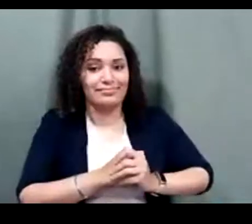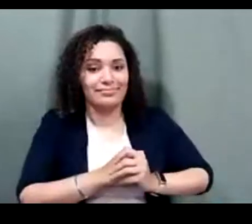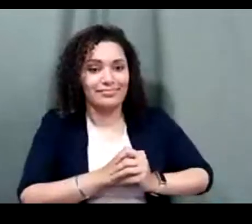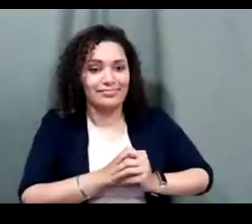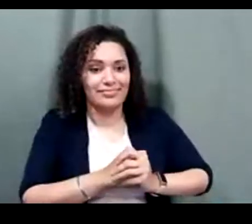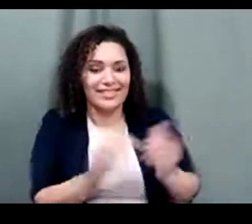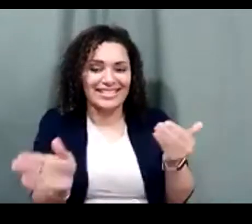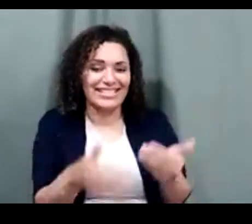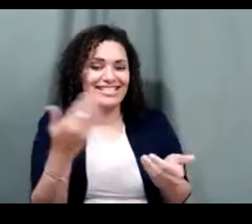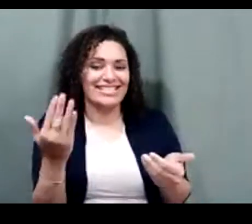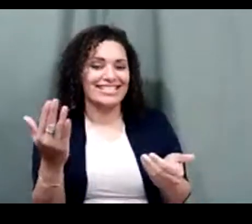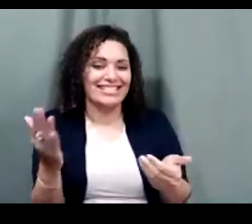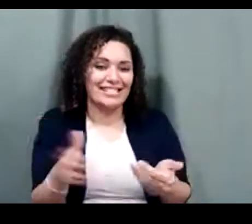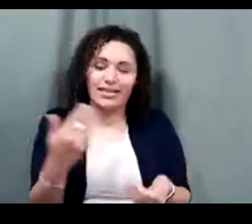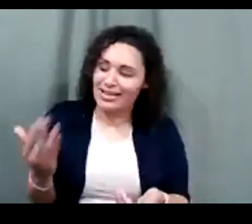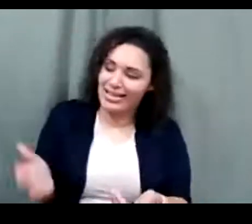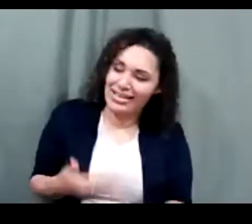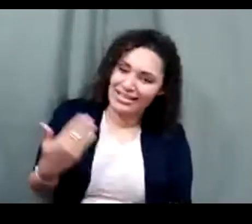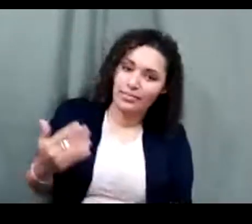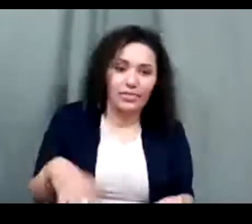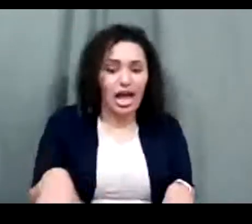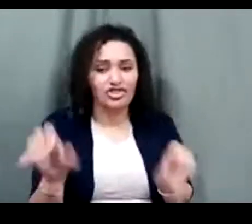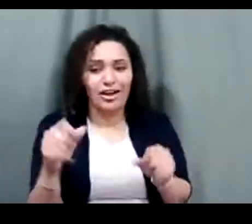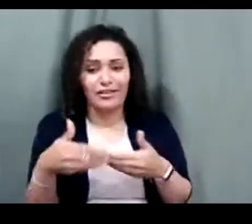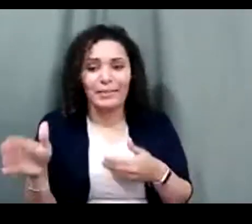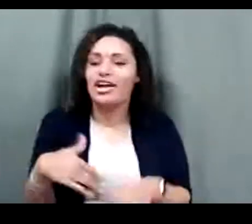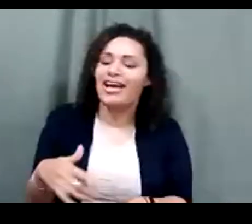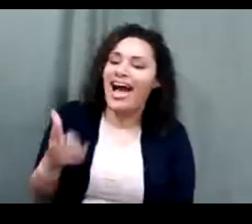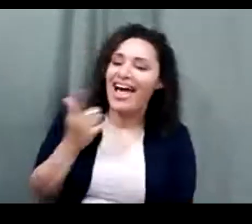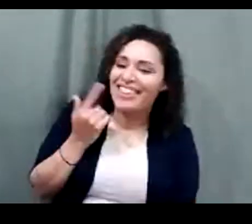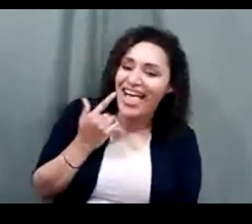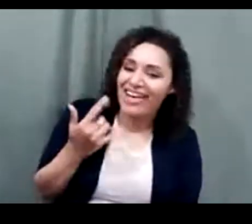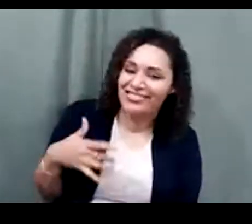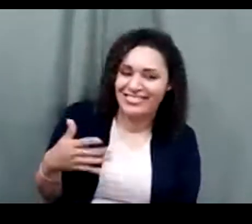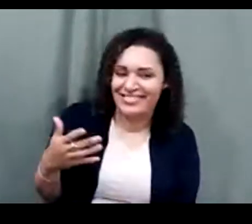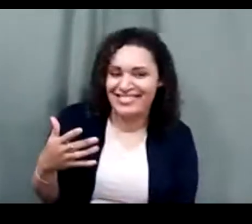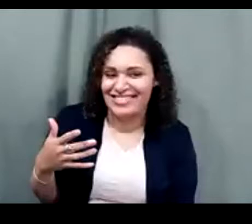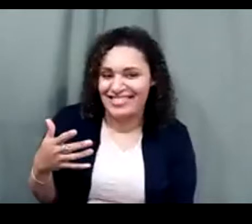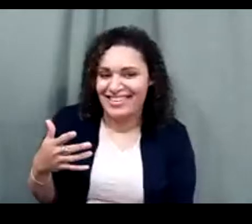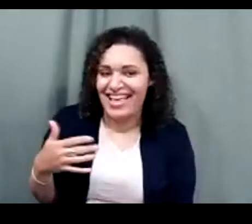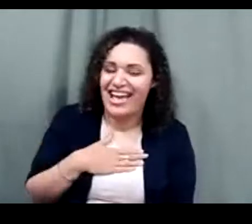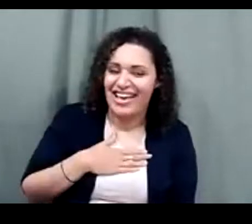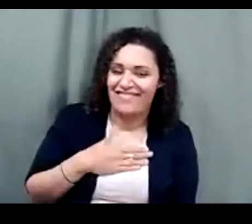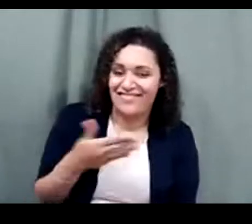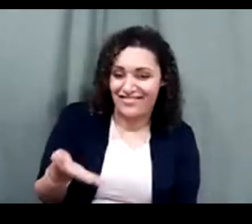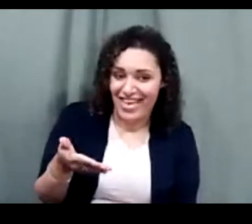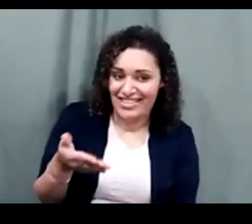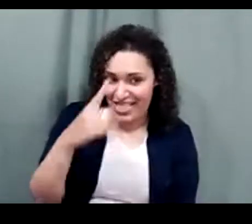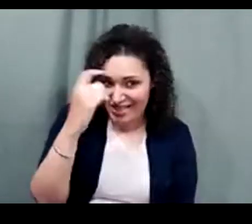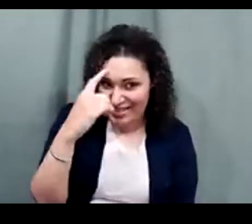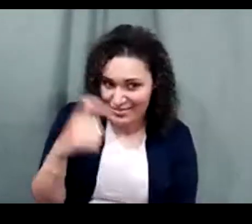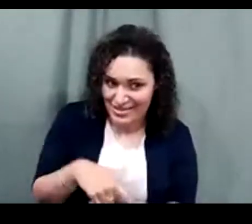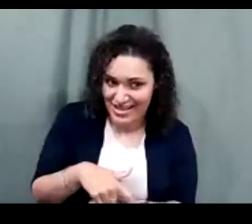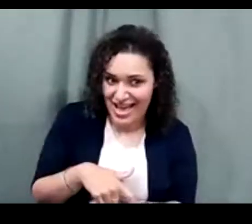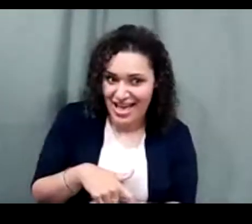easy. Take over from here. Take over from here. We do laugh because as I think I confessed over the summer, I often go away for a bunch